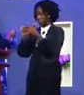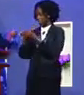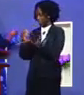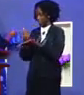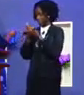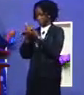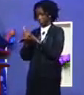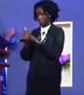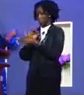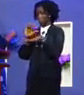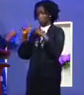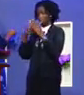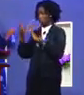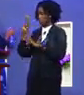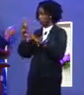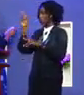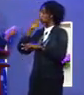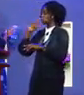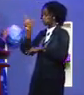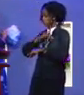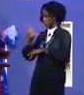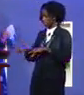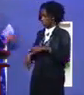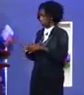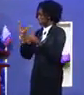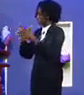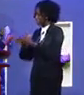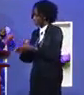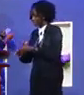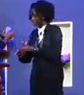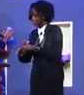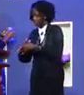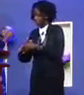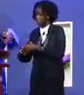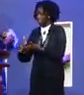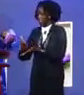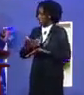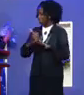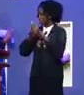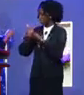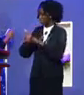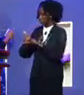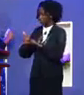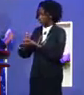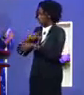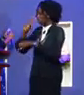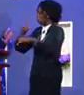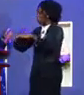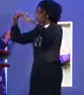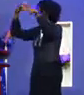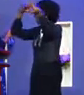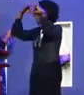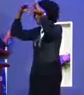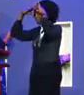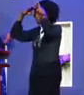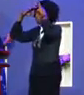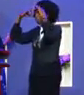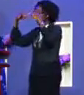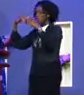abantu. We katonda yasiba Yakobo ebimyonga bamubikidde mutabani we